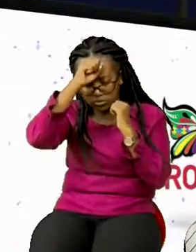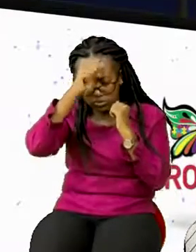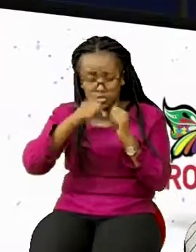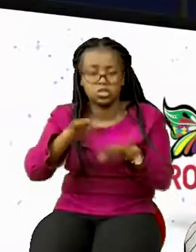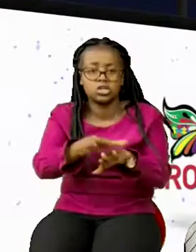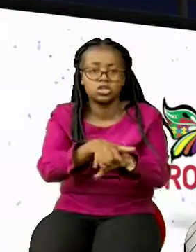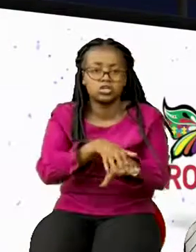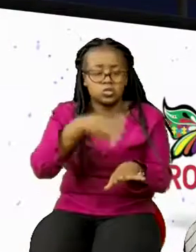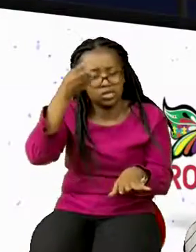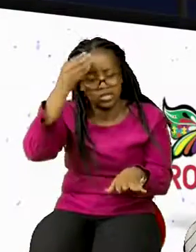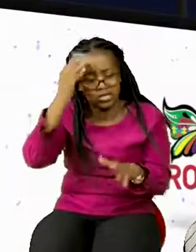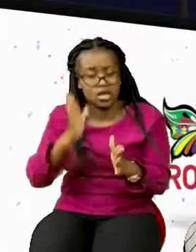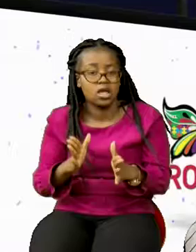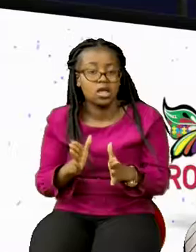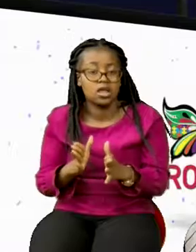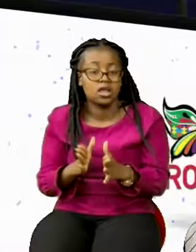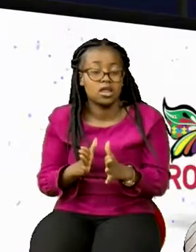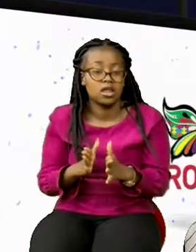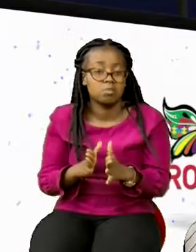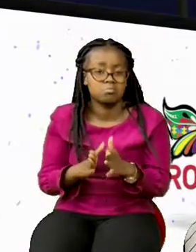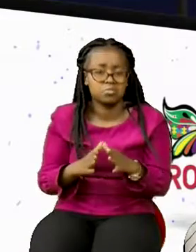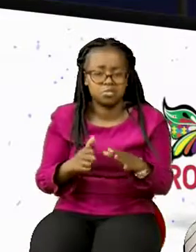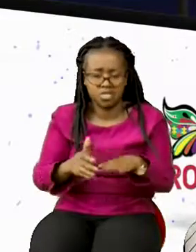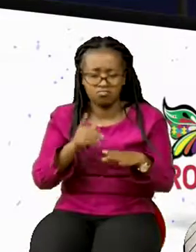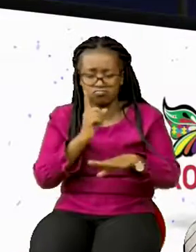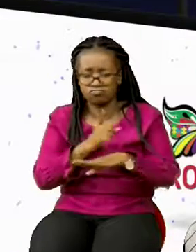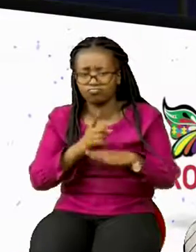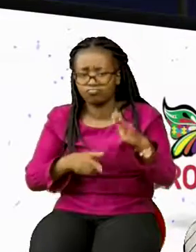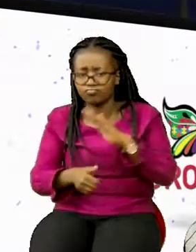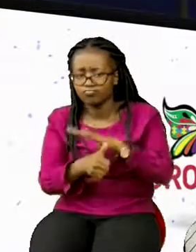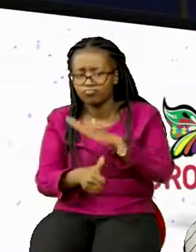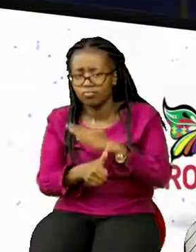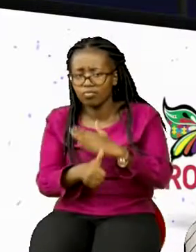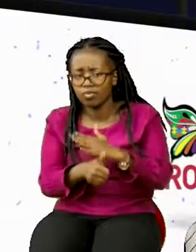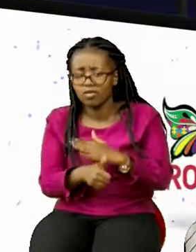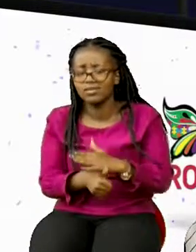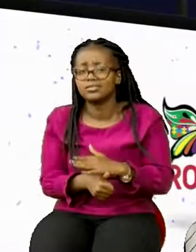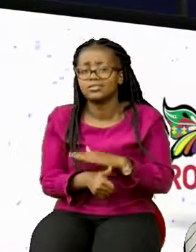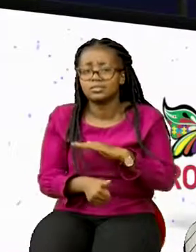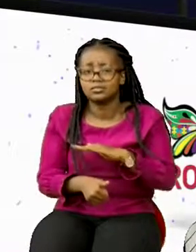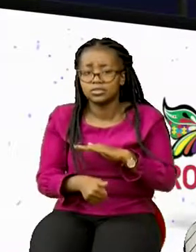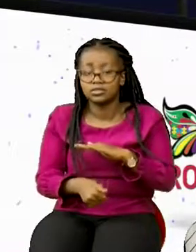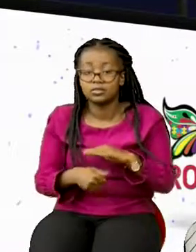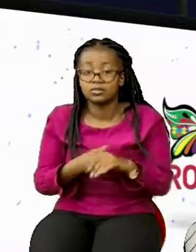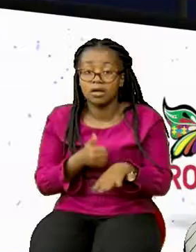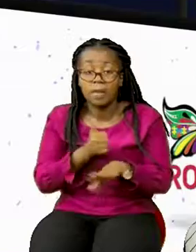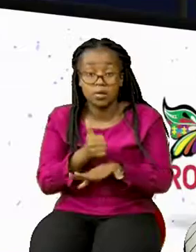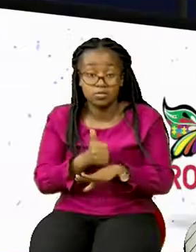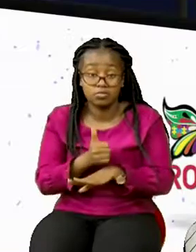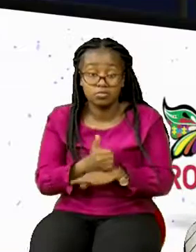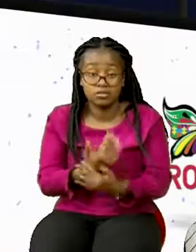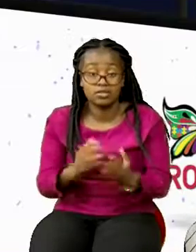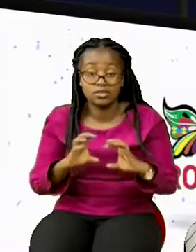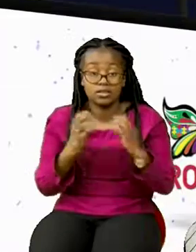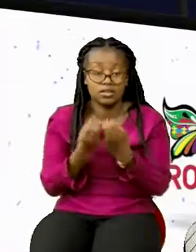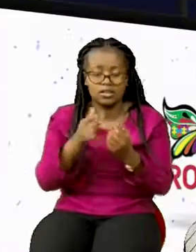slow learner, or you find them being mocked in class because they're just not performing on average according to other